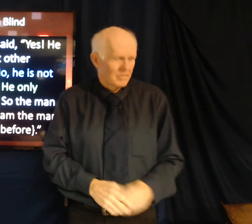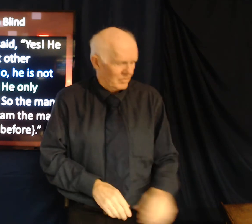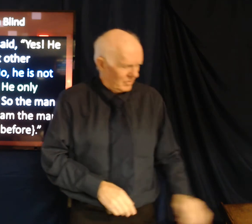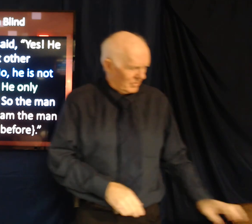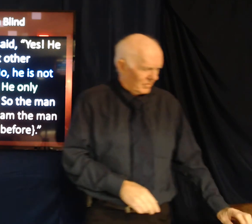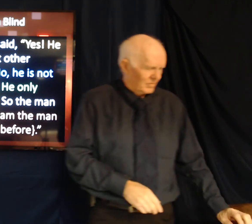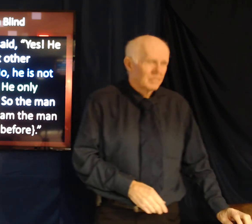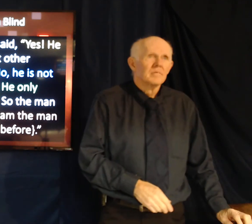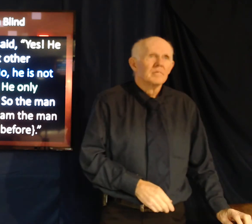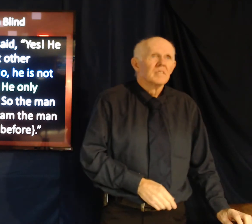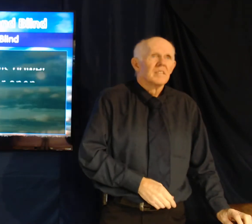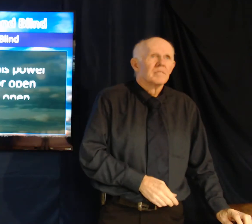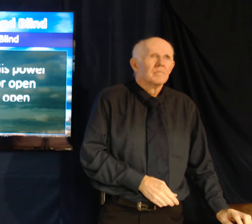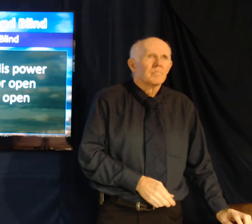are open and you see. You're excited.